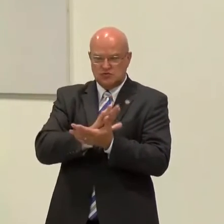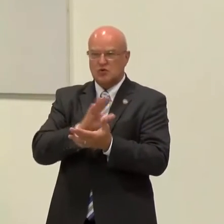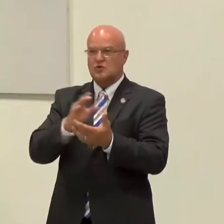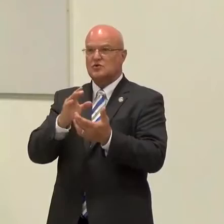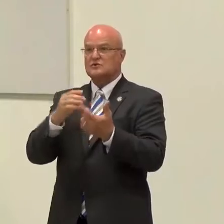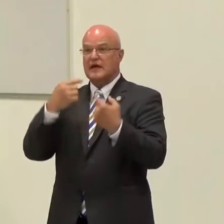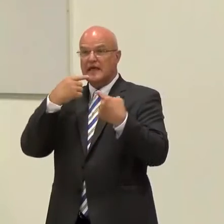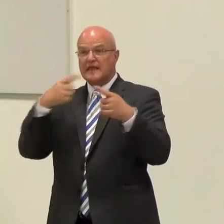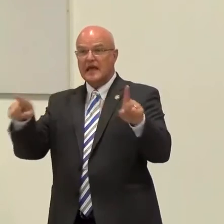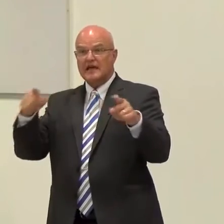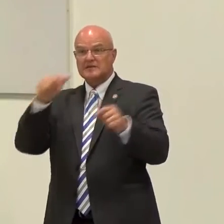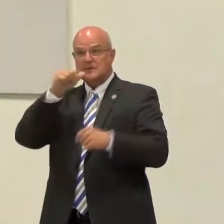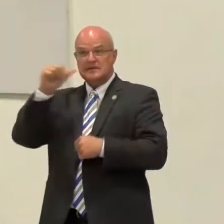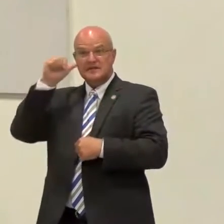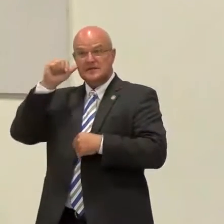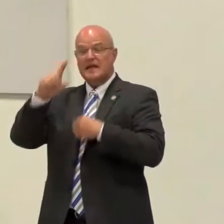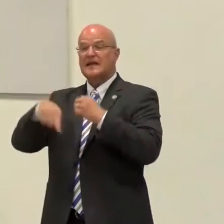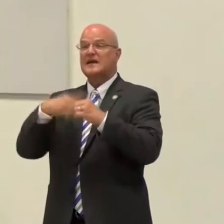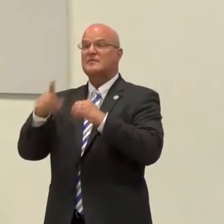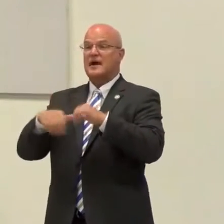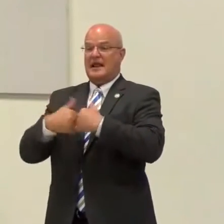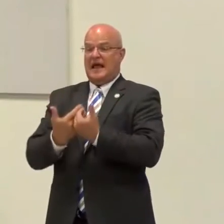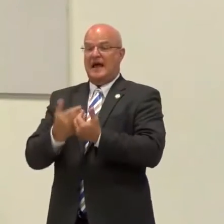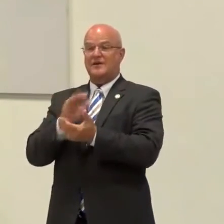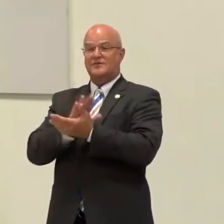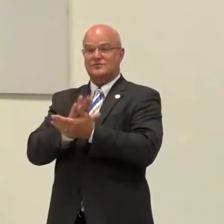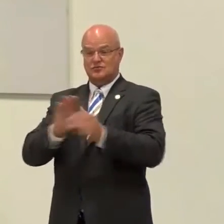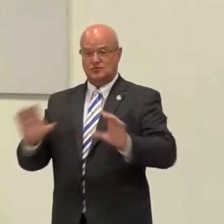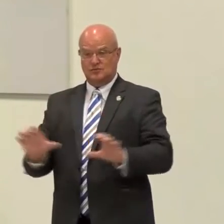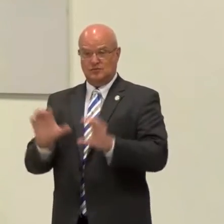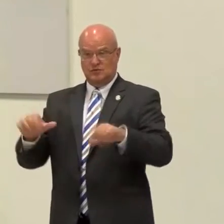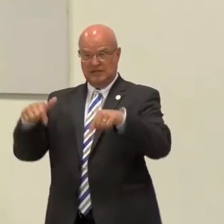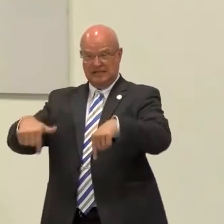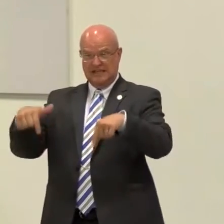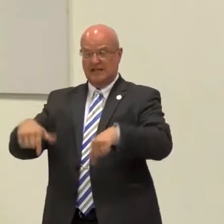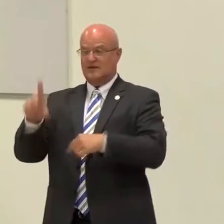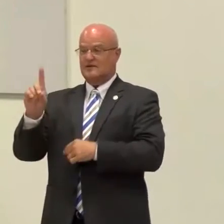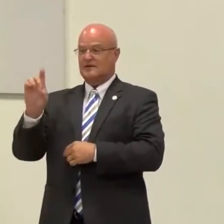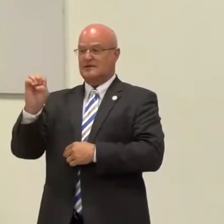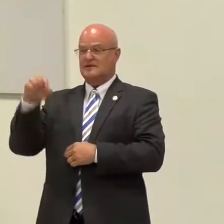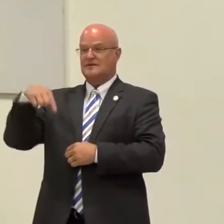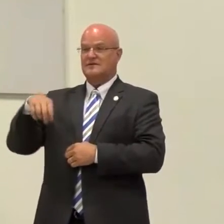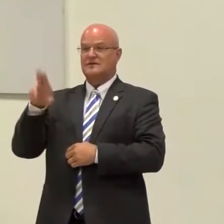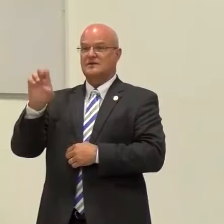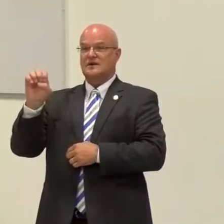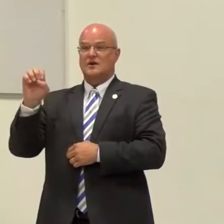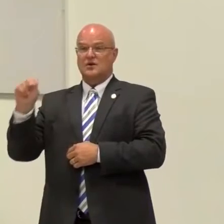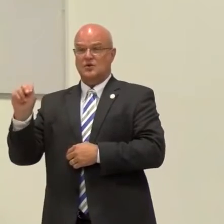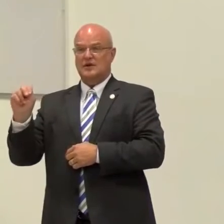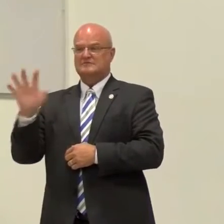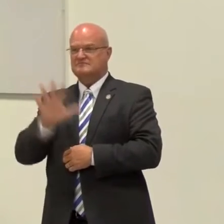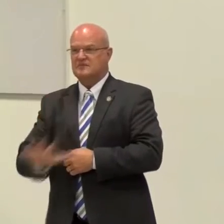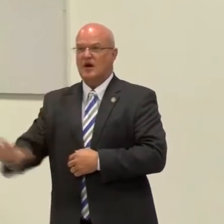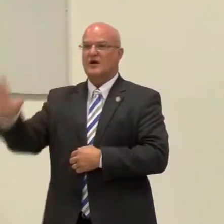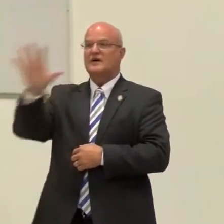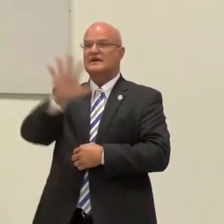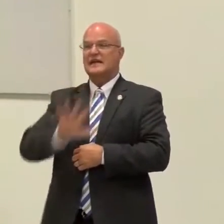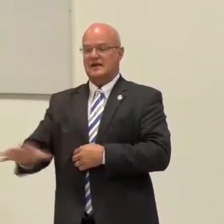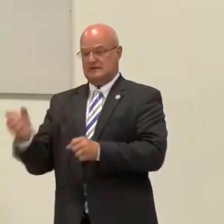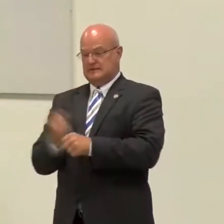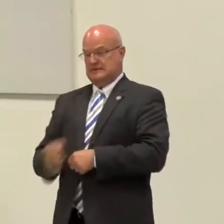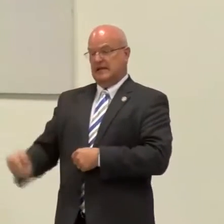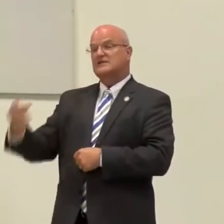was made yesterday in terms of how they're going to be doing schools here in DeQueen and around this area next